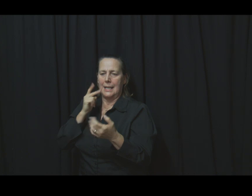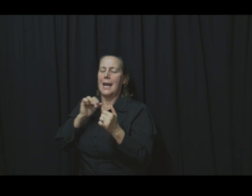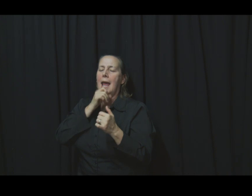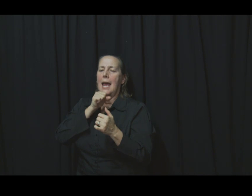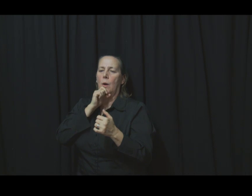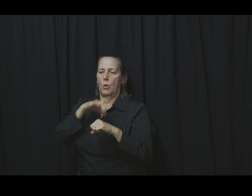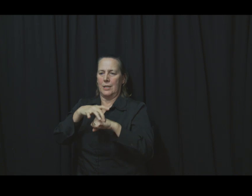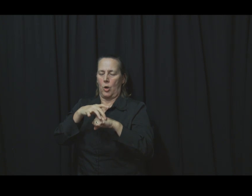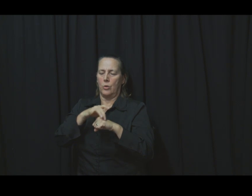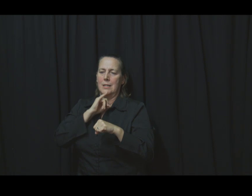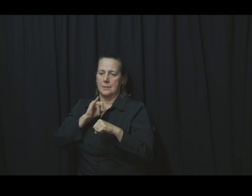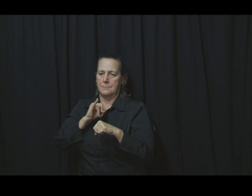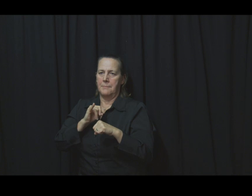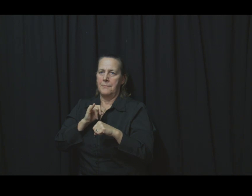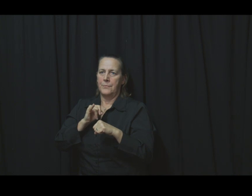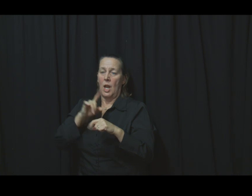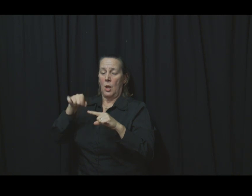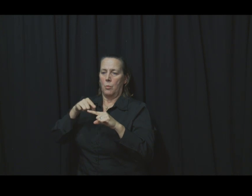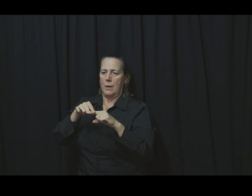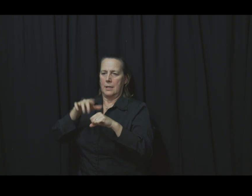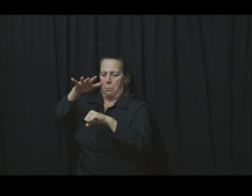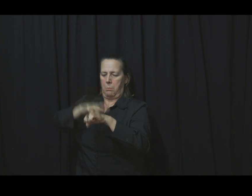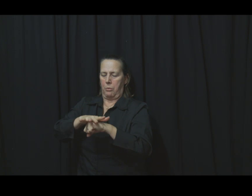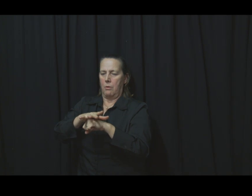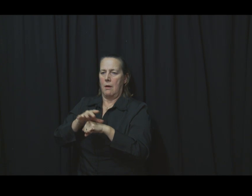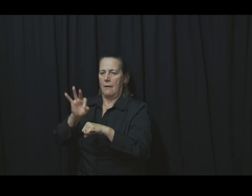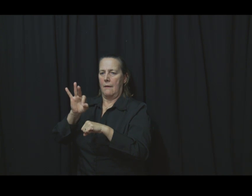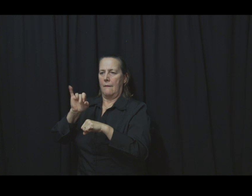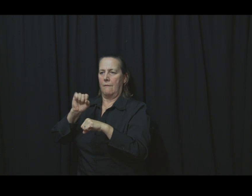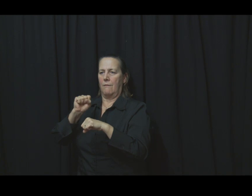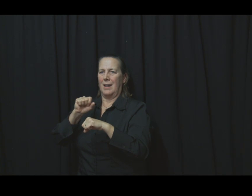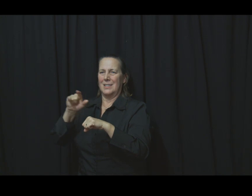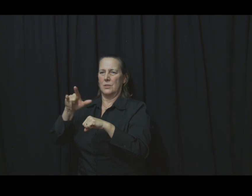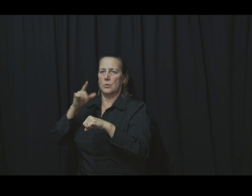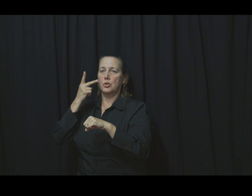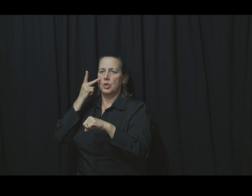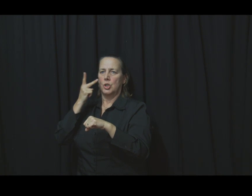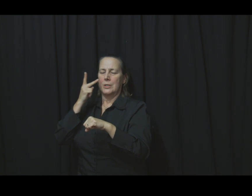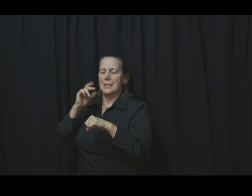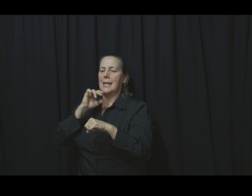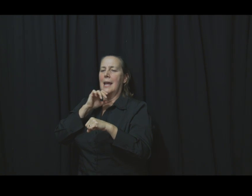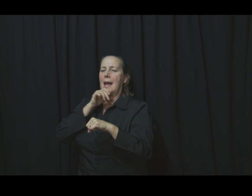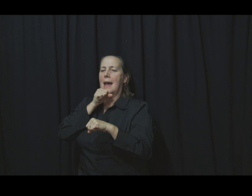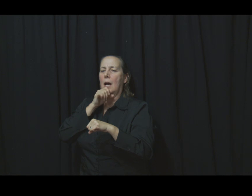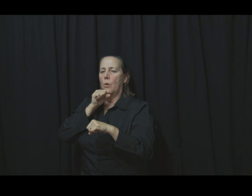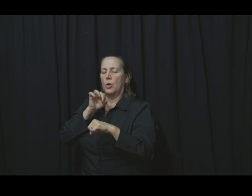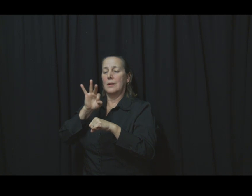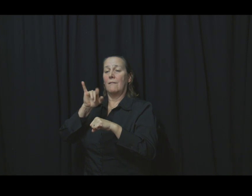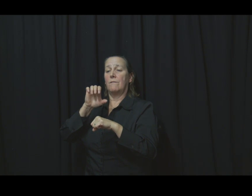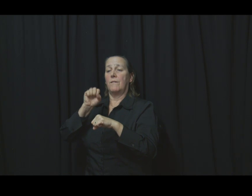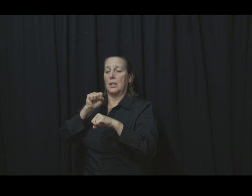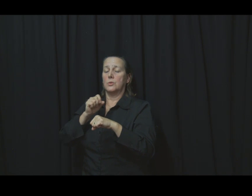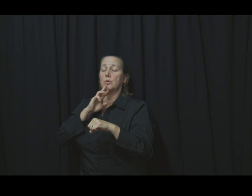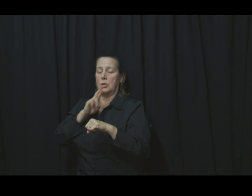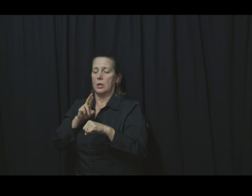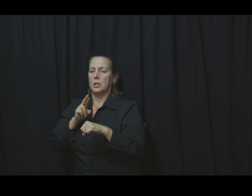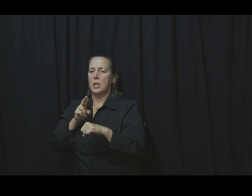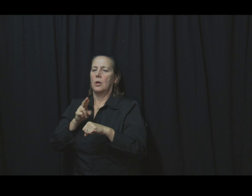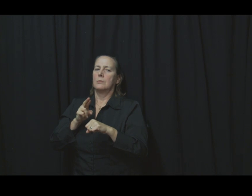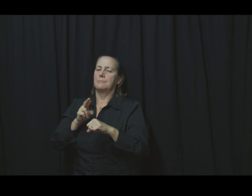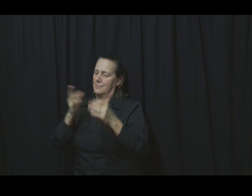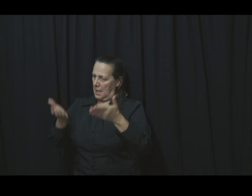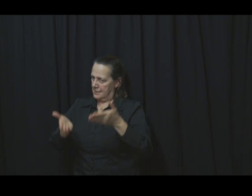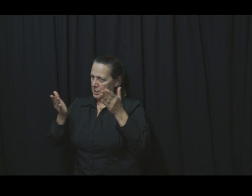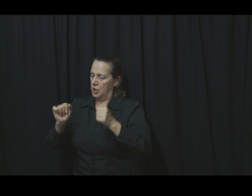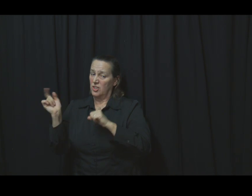stuff falls on fossils, you can get a very good idea of how old the fossils are. I encourage you all to go to Nebraska, go